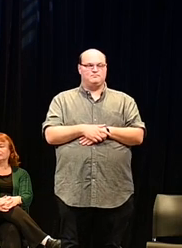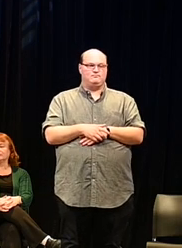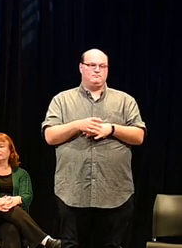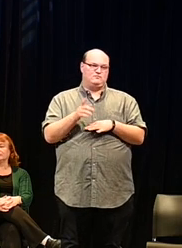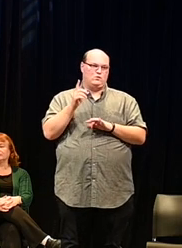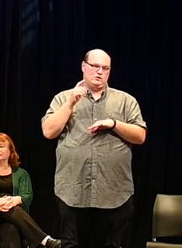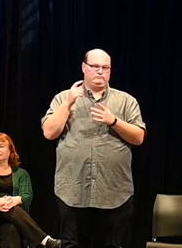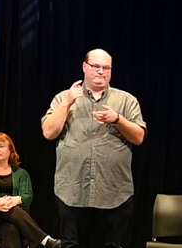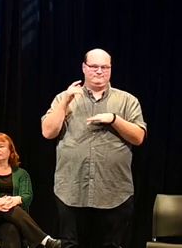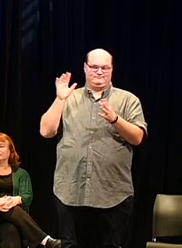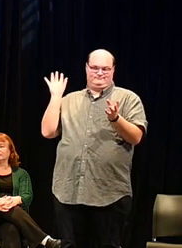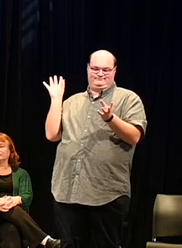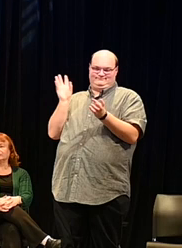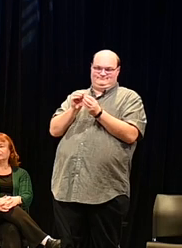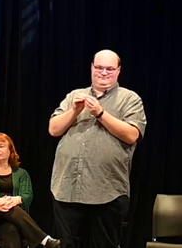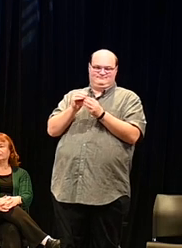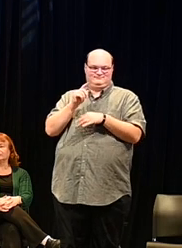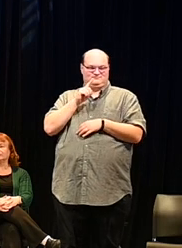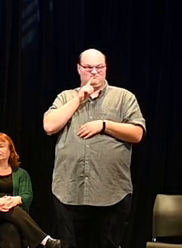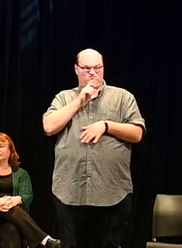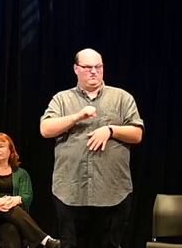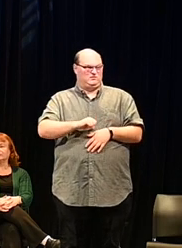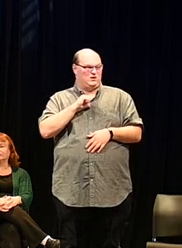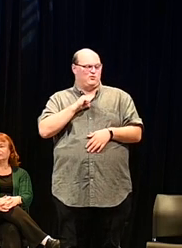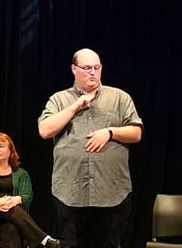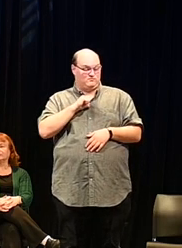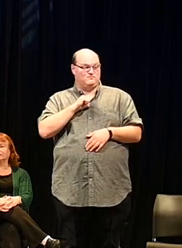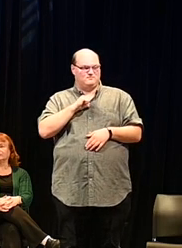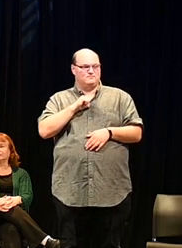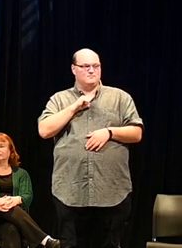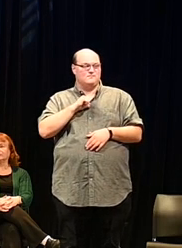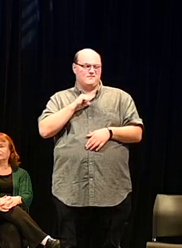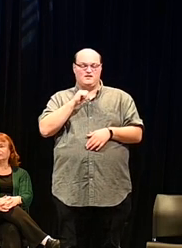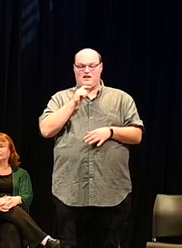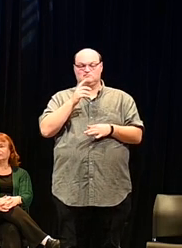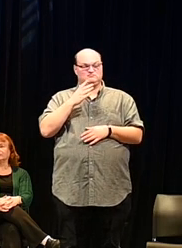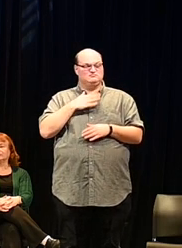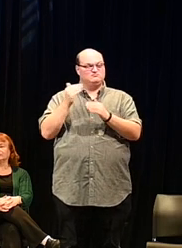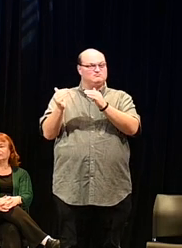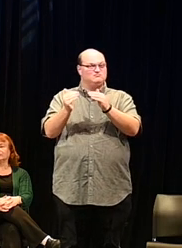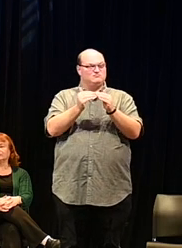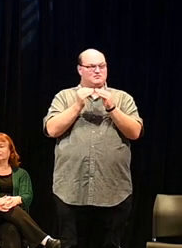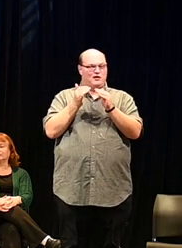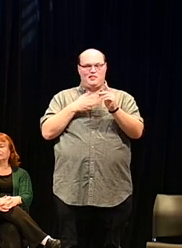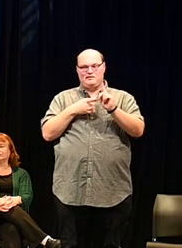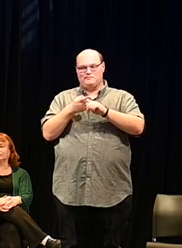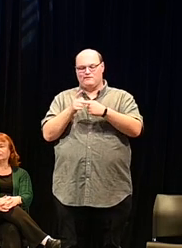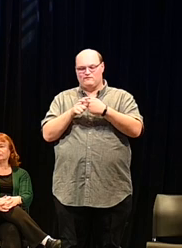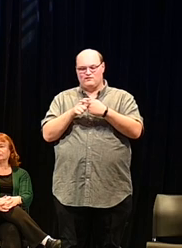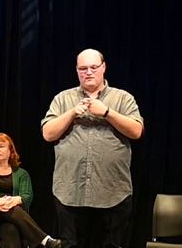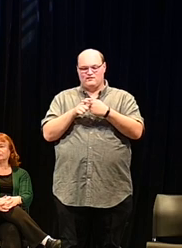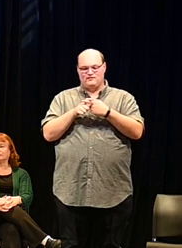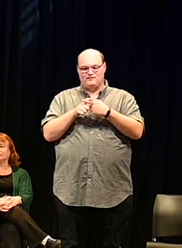past by talking about something that I'm extremely proud of, and it comes from my colleague, my friend,